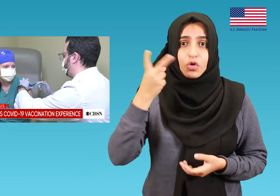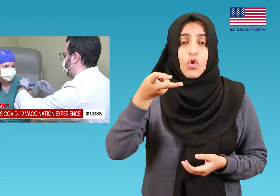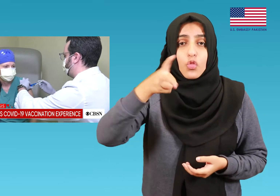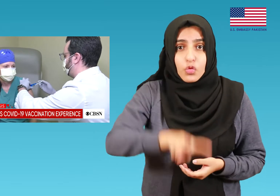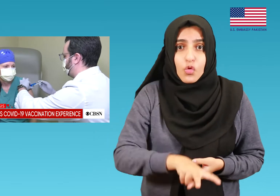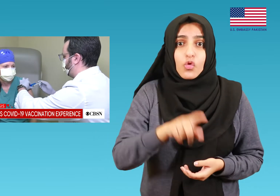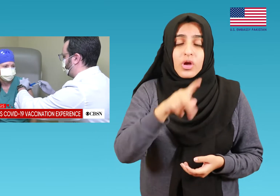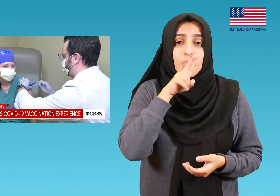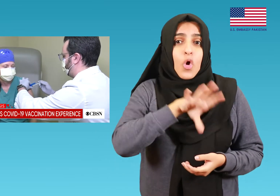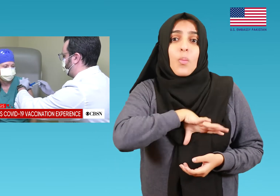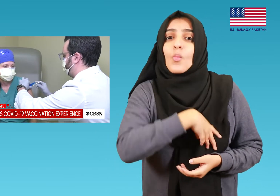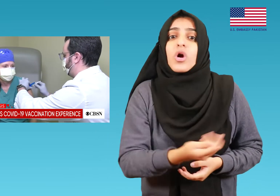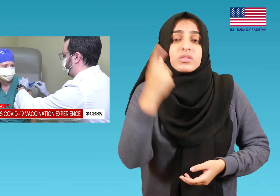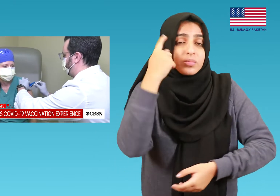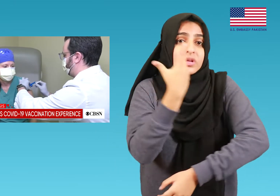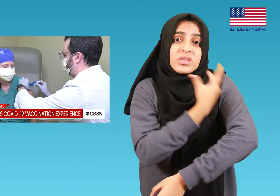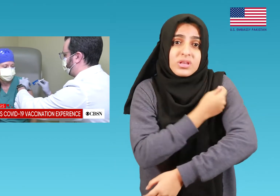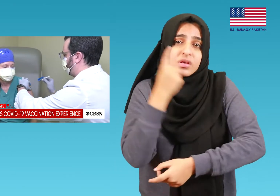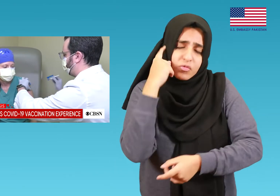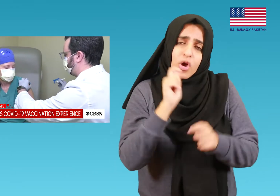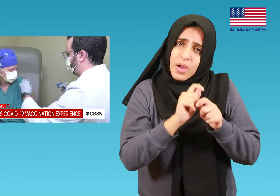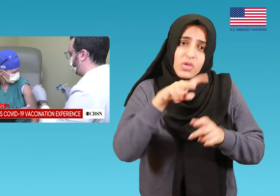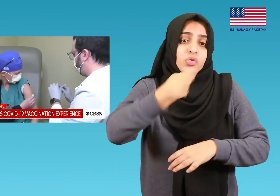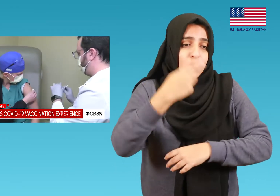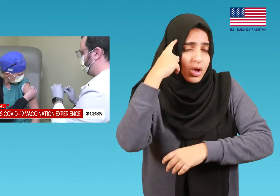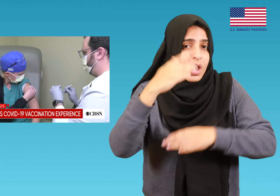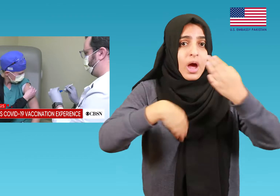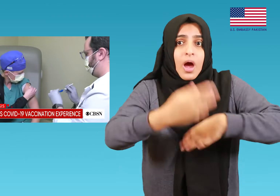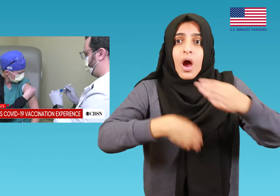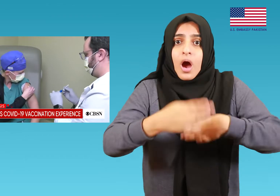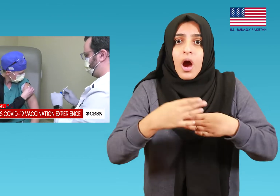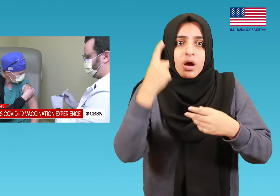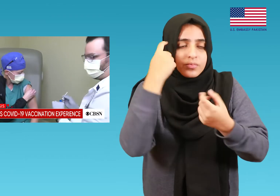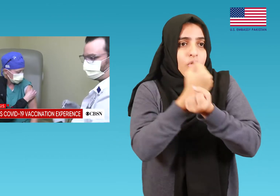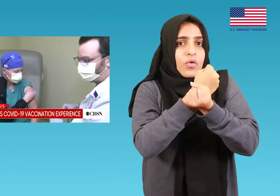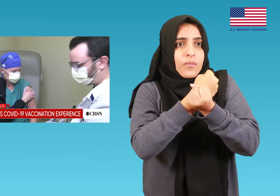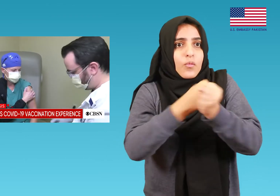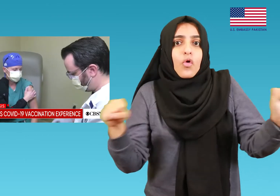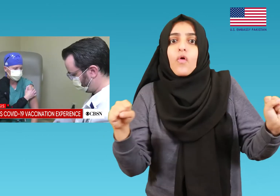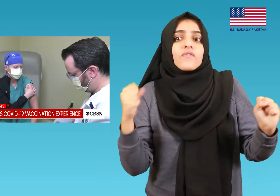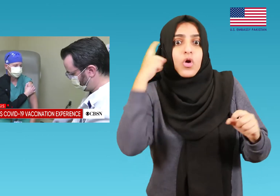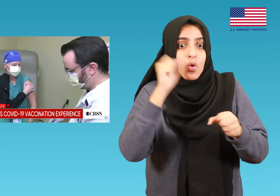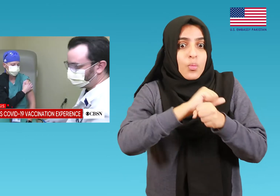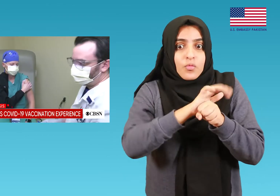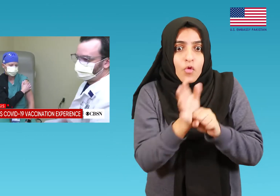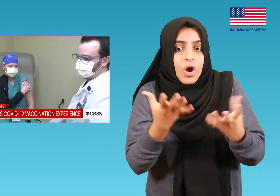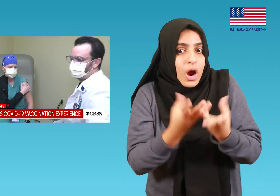Another potential downside is that a vaccine will continue to work, but it will only prevent COVID-19 symptoms and not